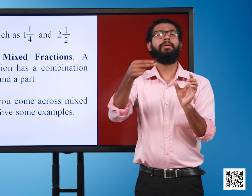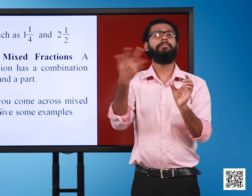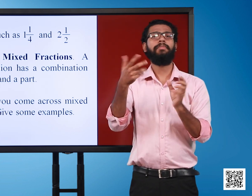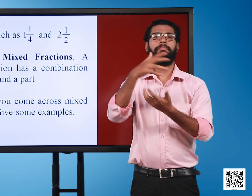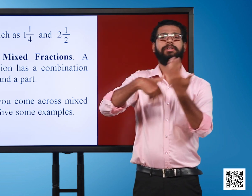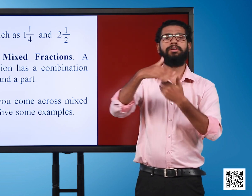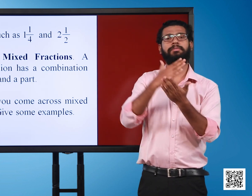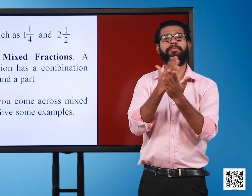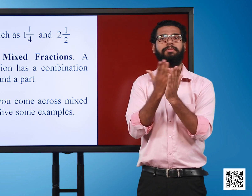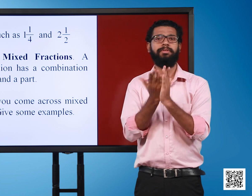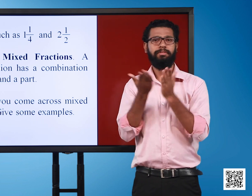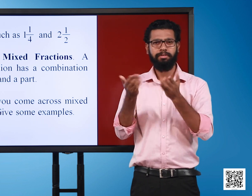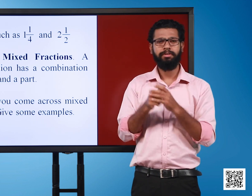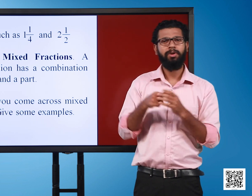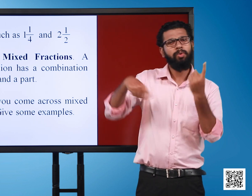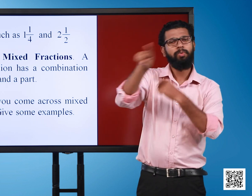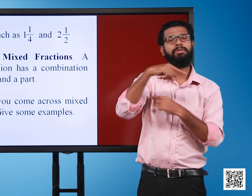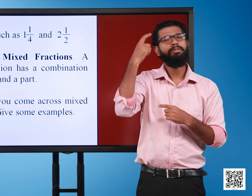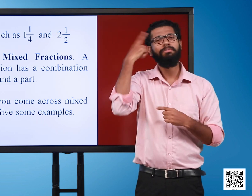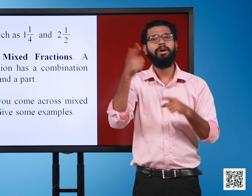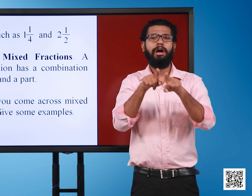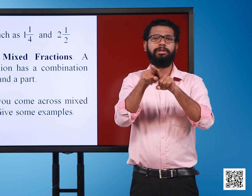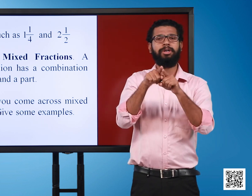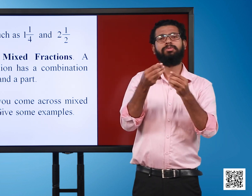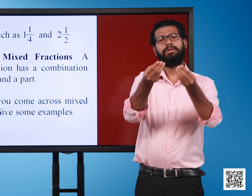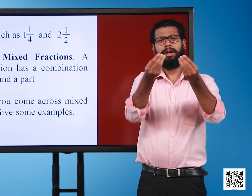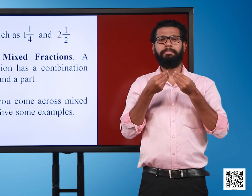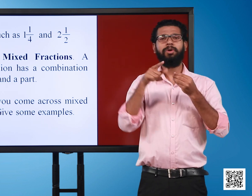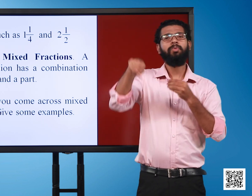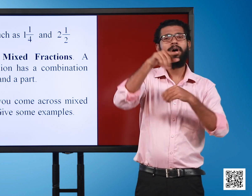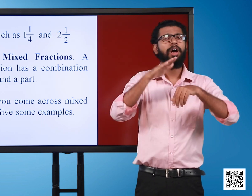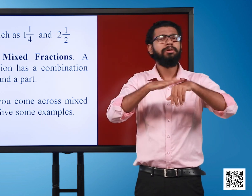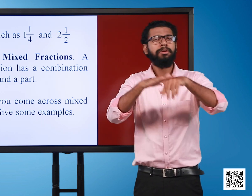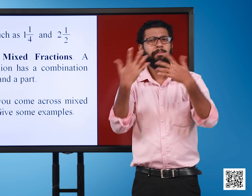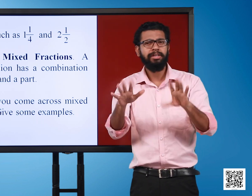Where do you come across mixed fractions? Give some examples.